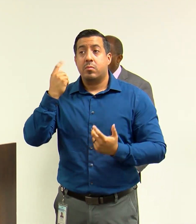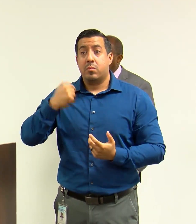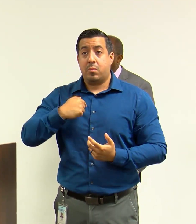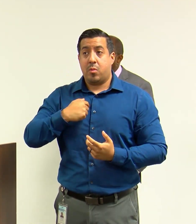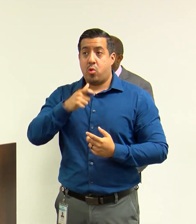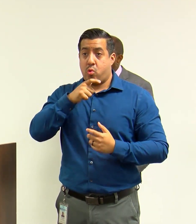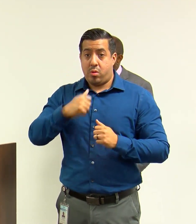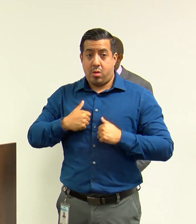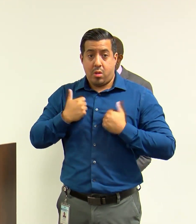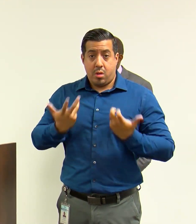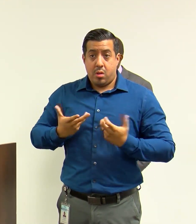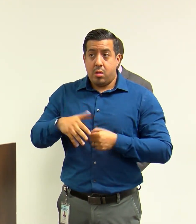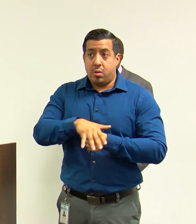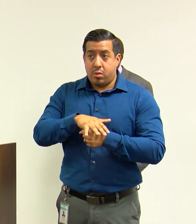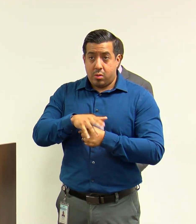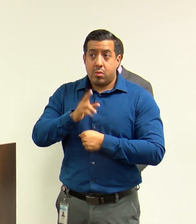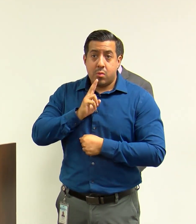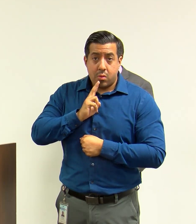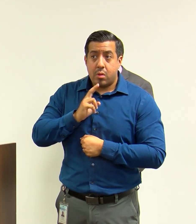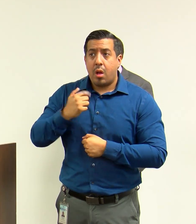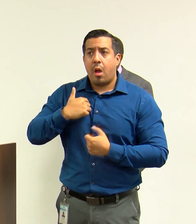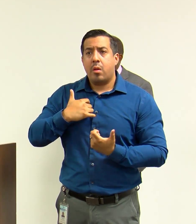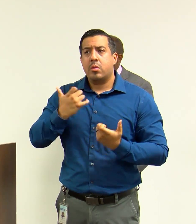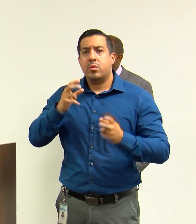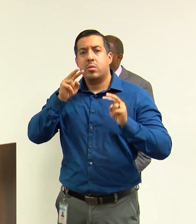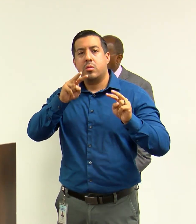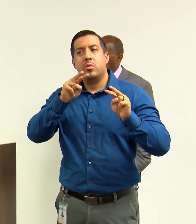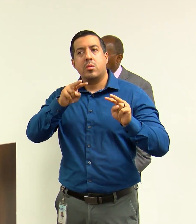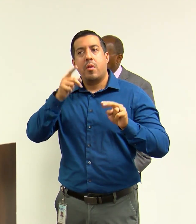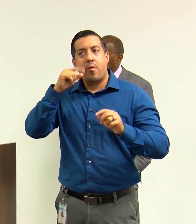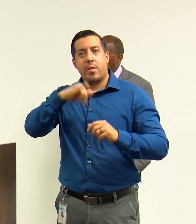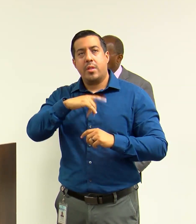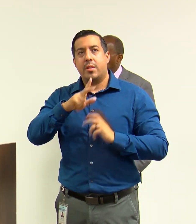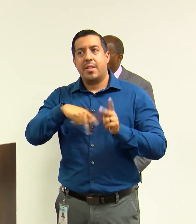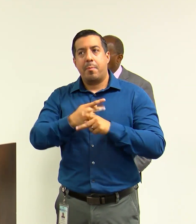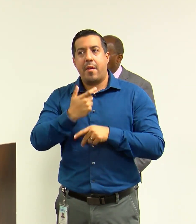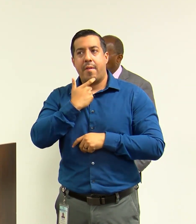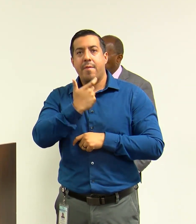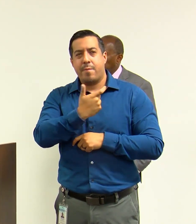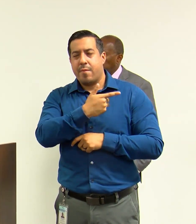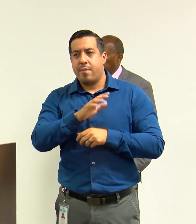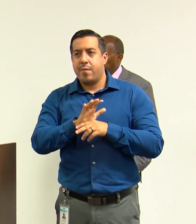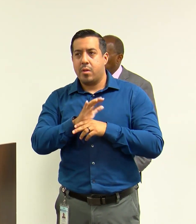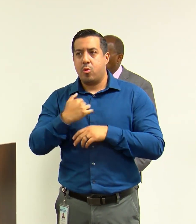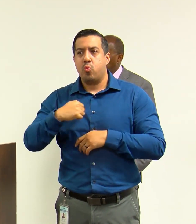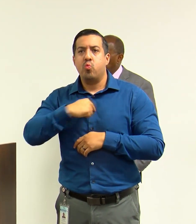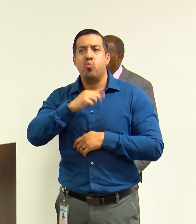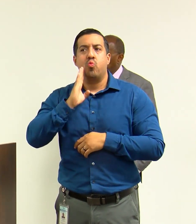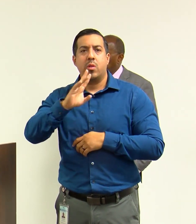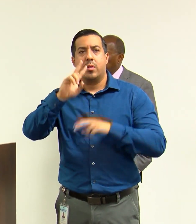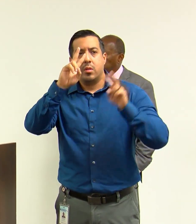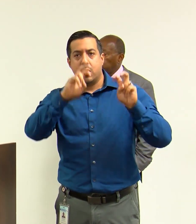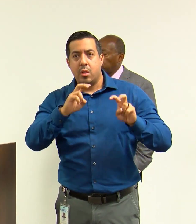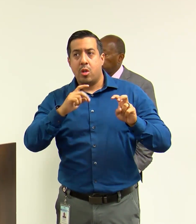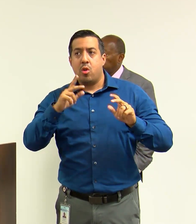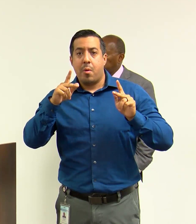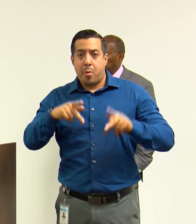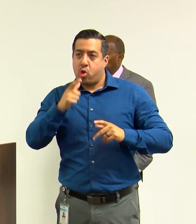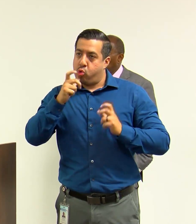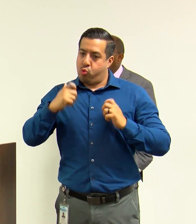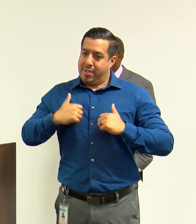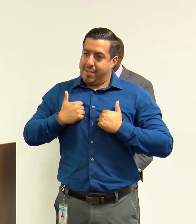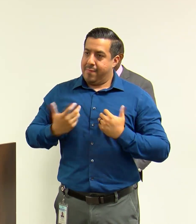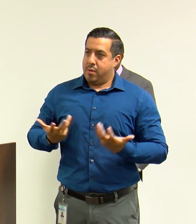citizen, look forward to viewing this particular video, and will assess it as a citizen, but